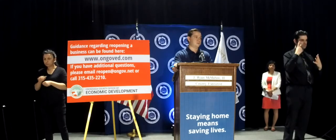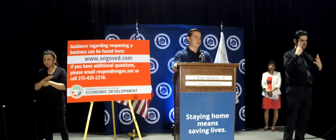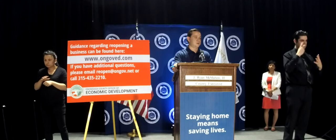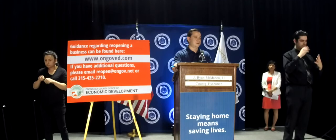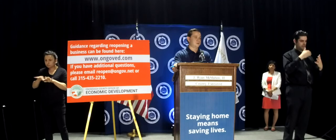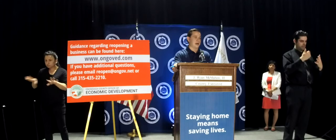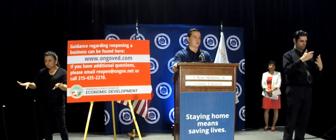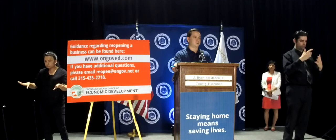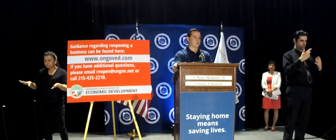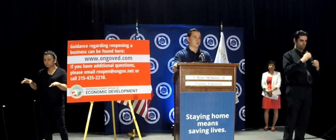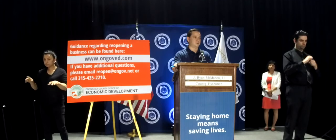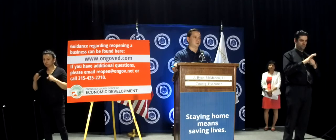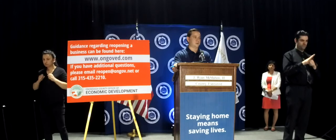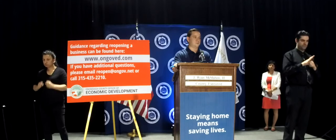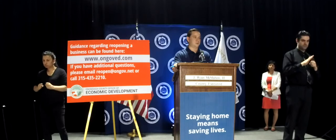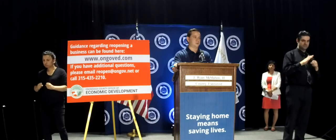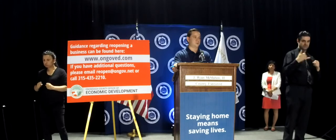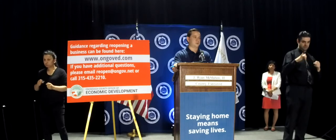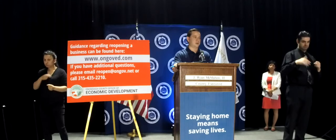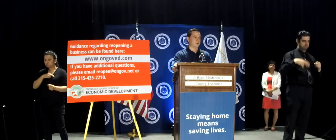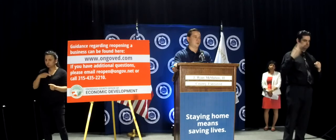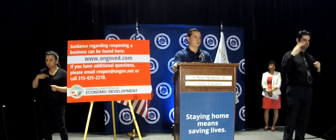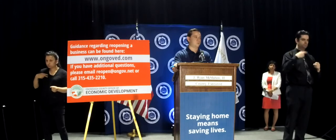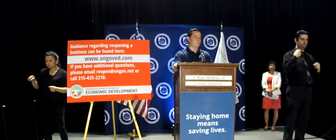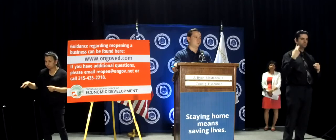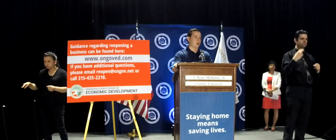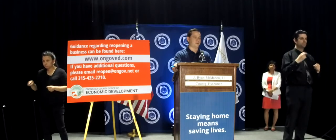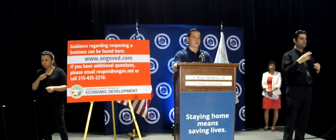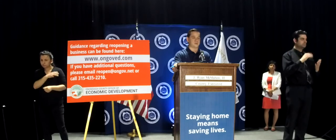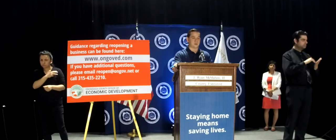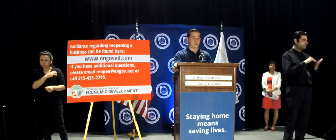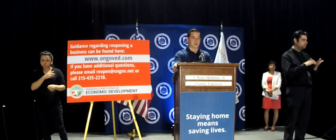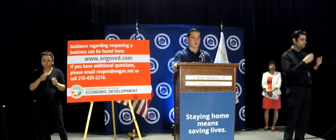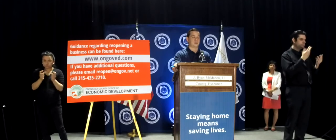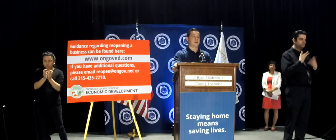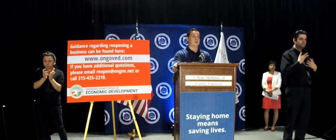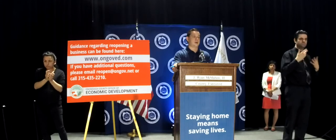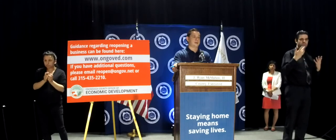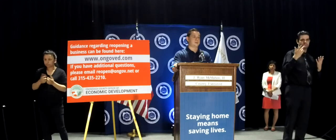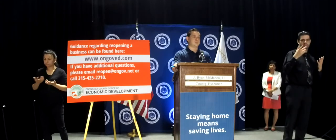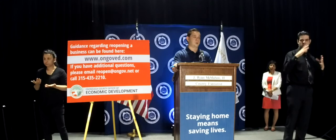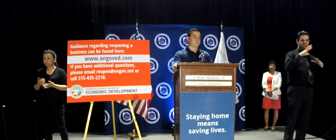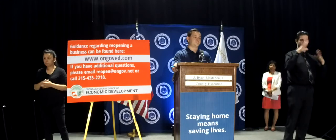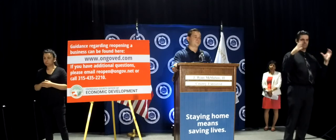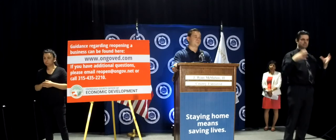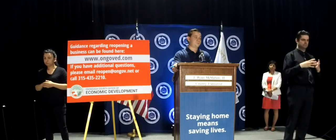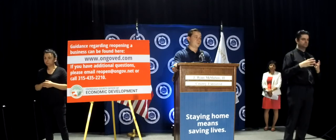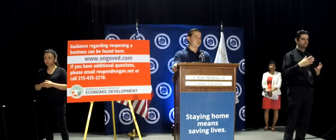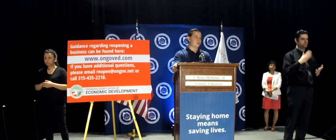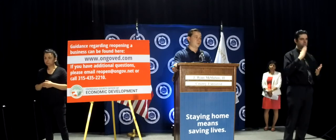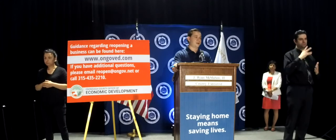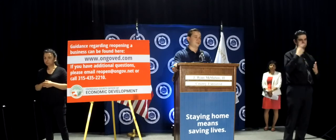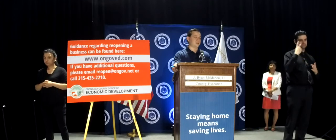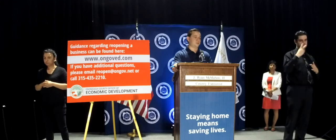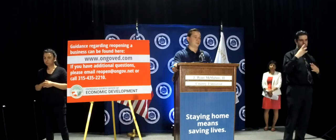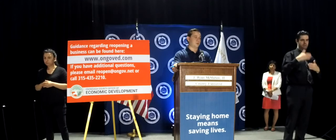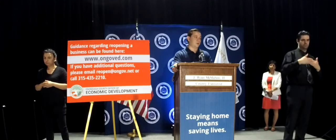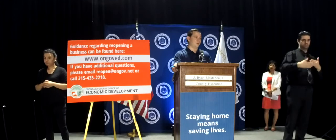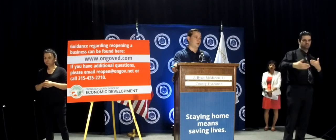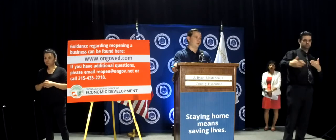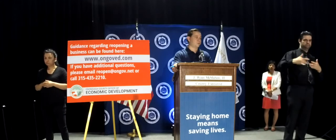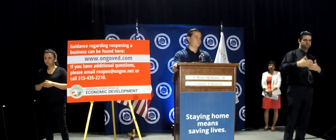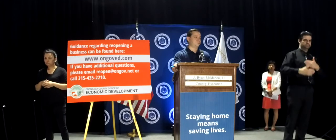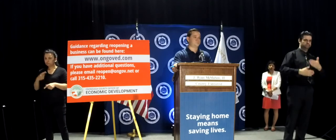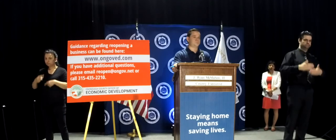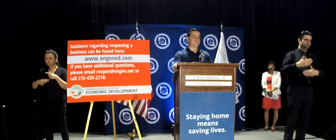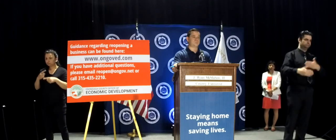and the doctors will be able to communicate with us all the things they're learning. So we got to just keep doing what we